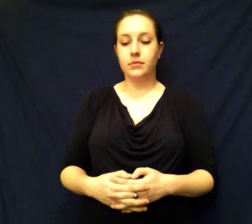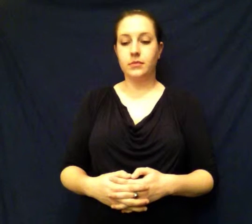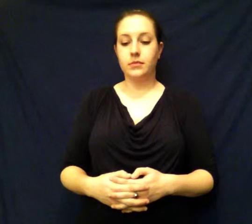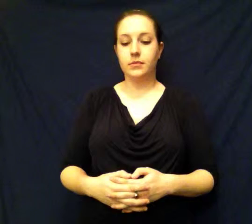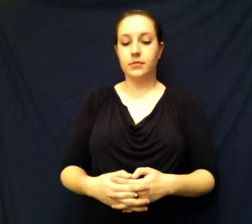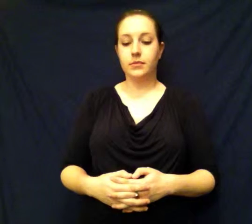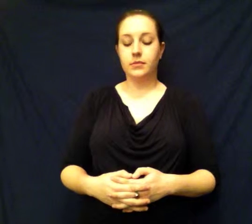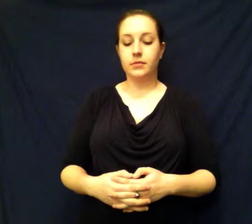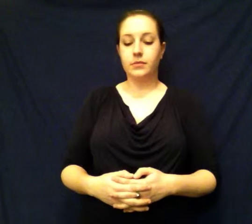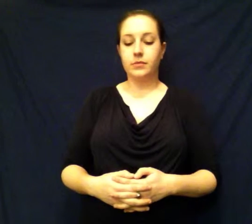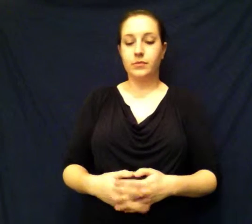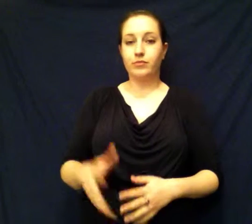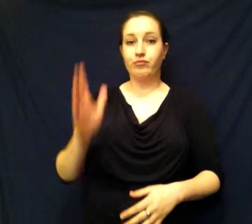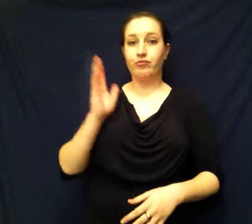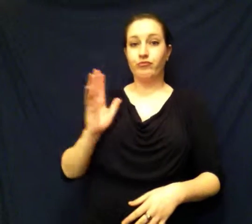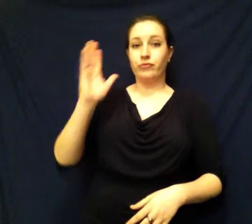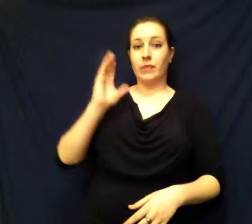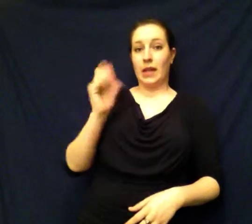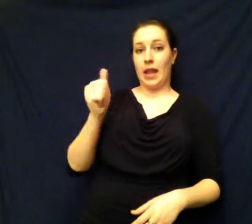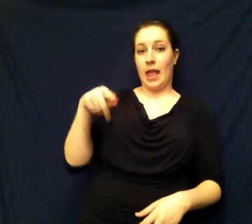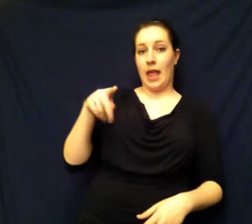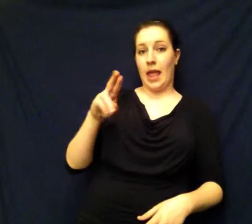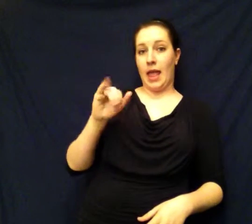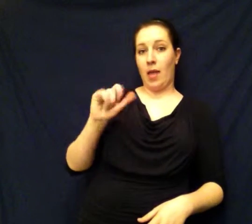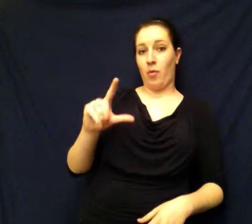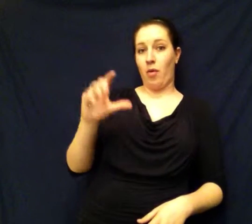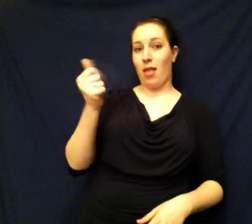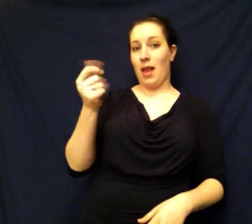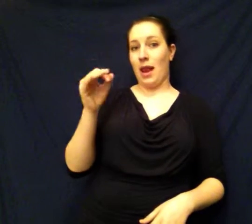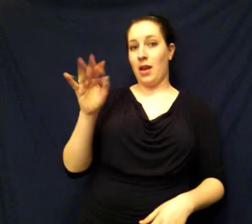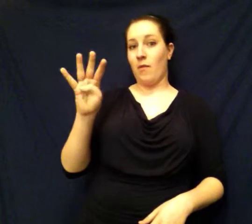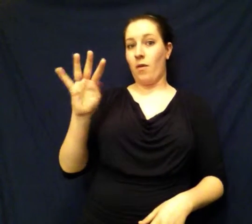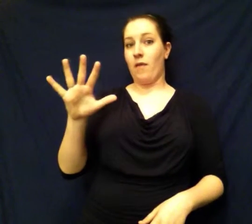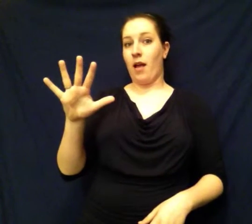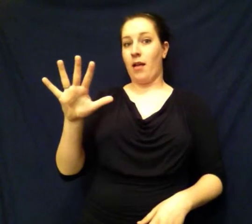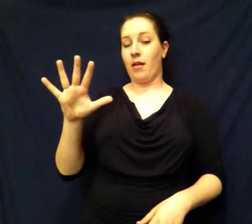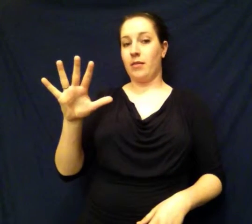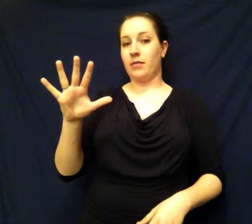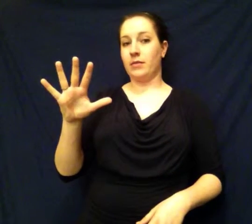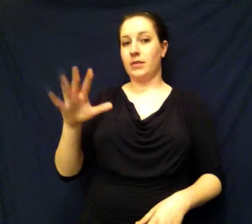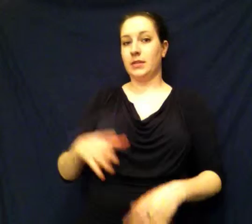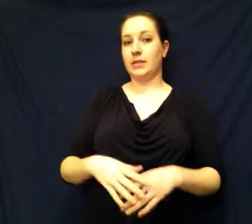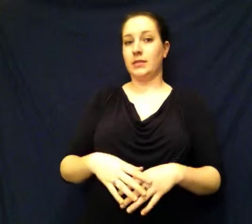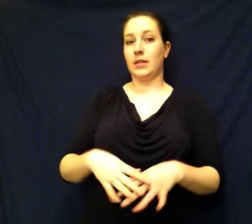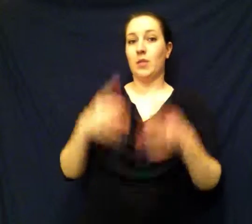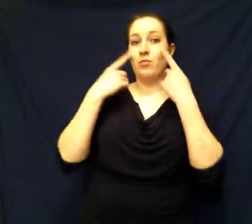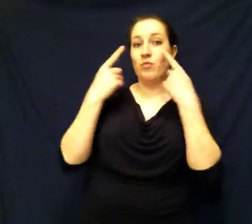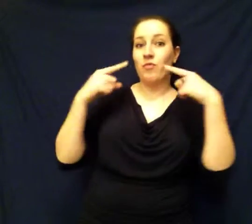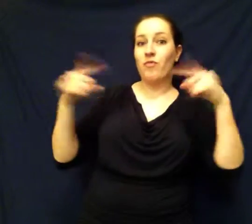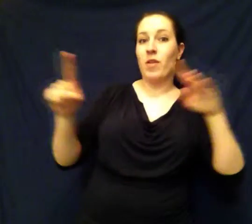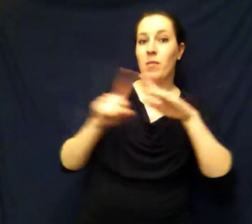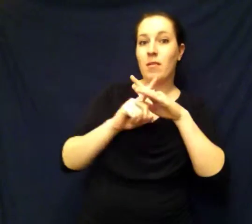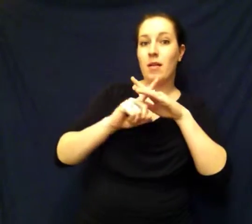In April of 1945, Eastern State Penitentiary had its most famous escape, the so-called Willie Sutton tunnel escape, in